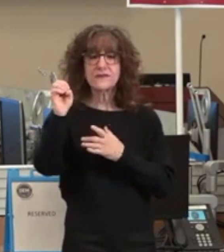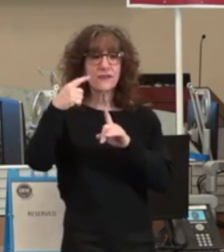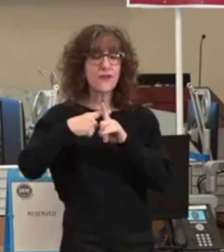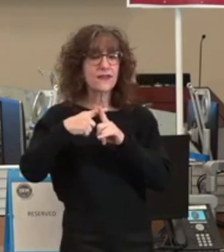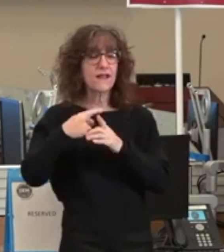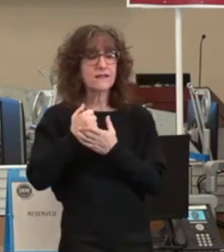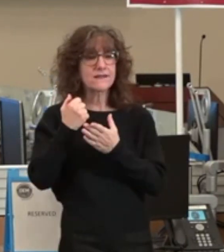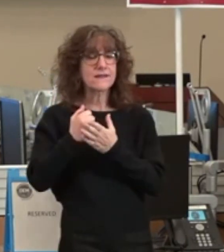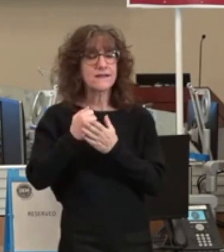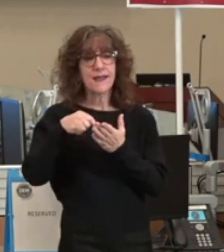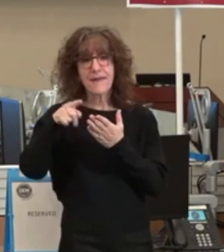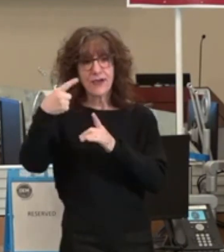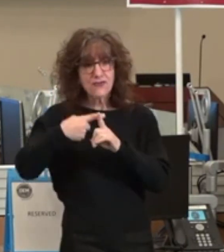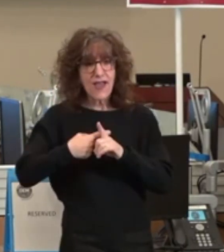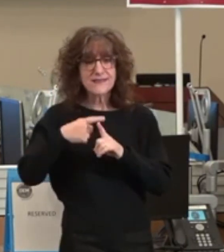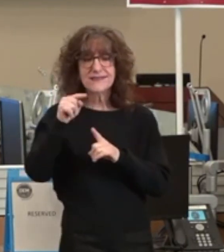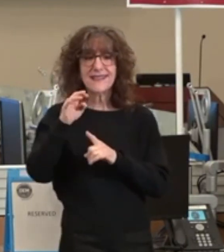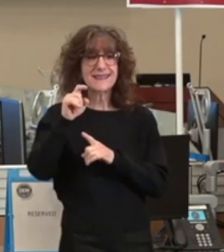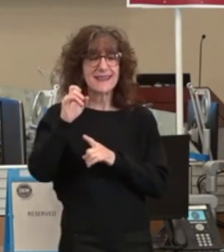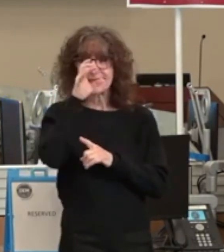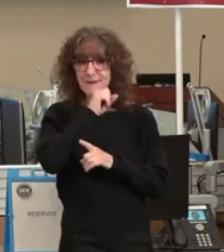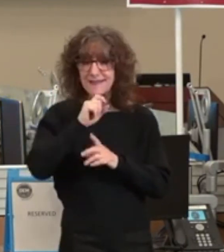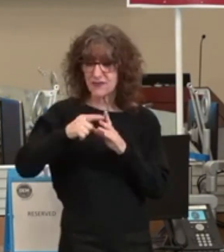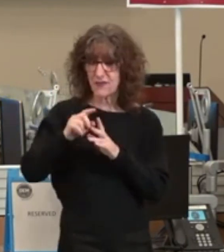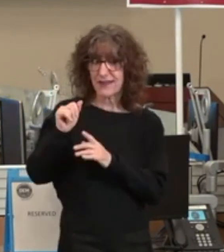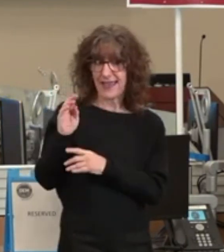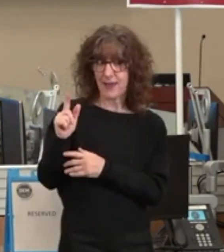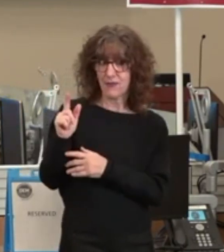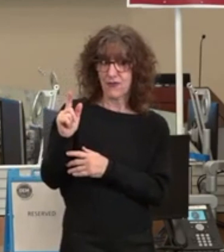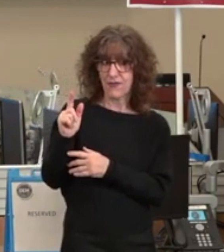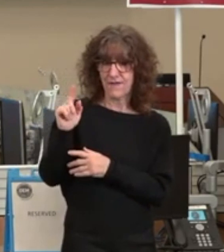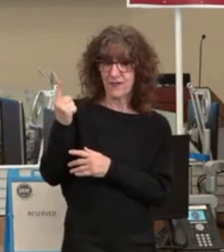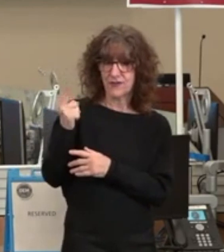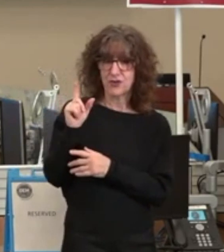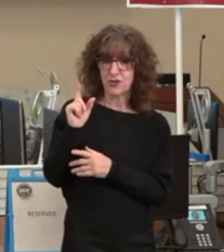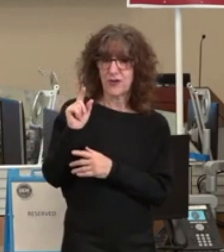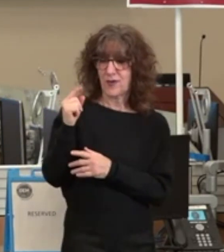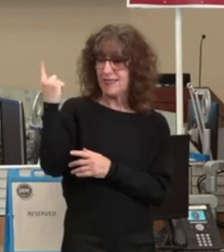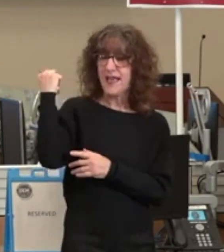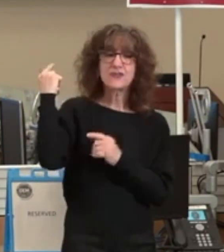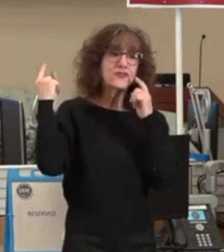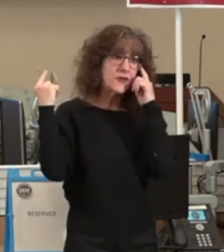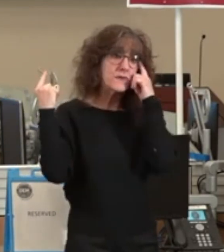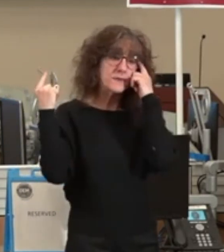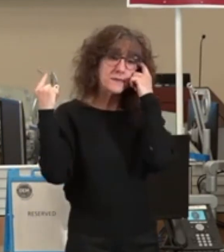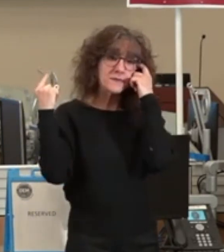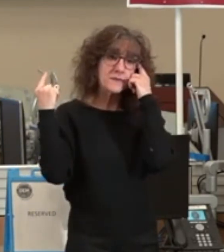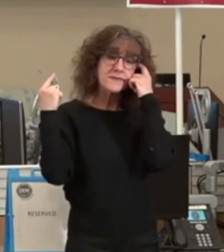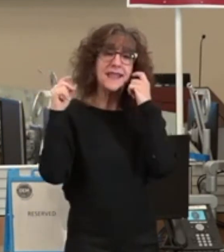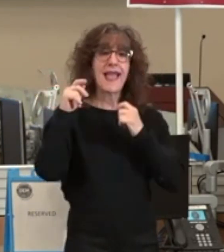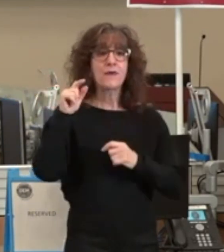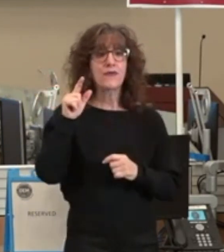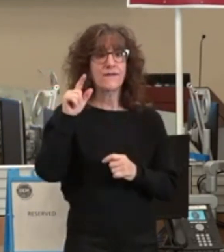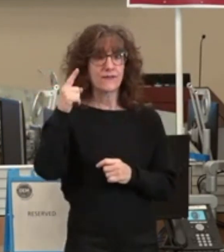assistance covers rental payments that tenants have missed beginning April 1st of 2020. So going back to last year, April